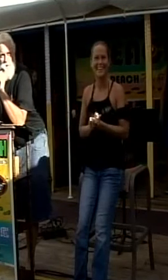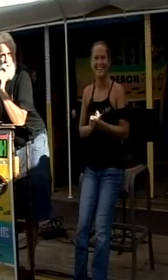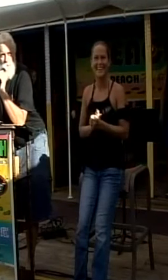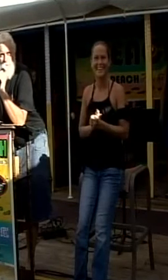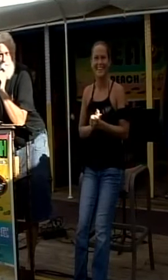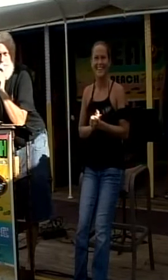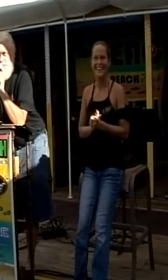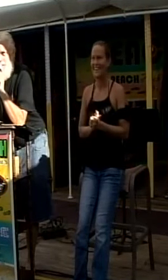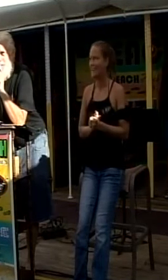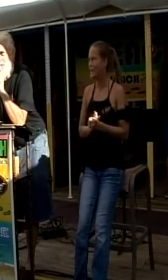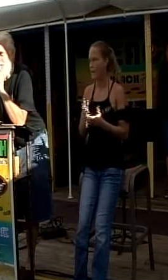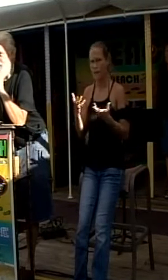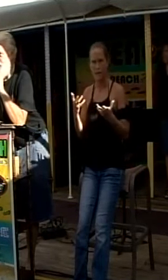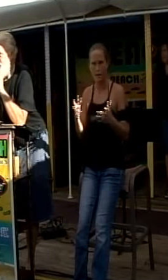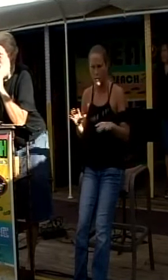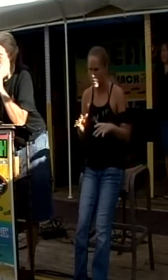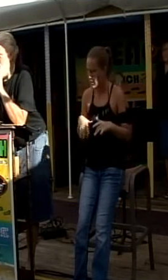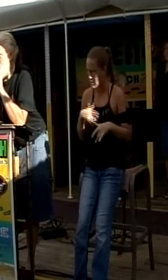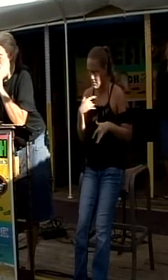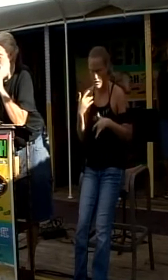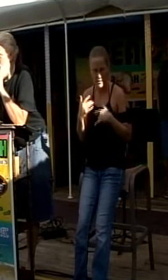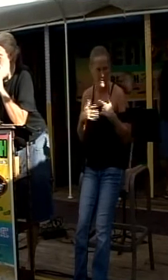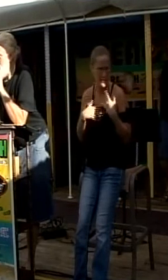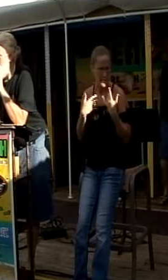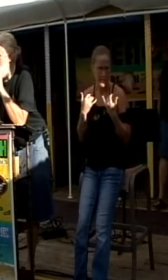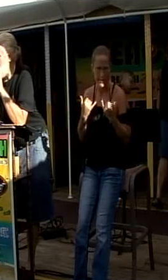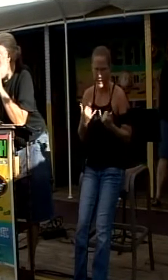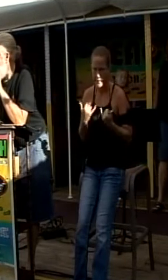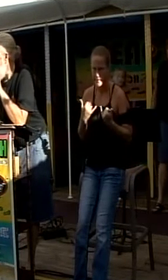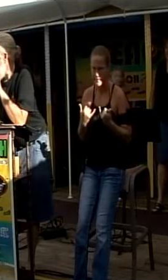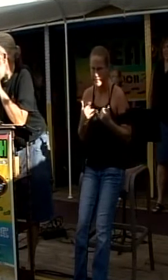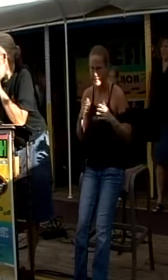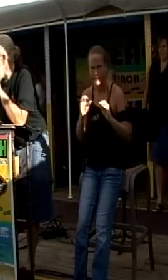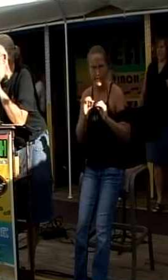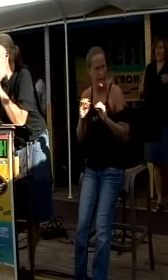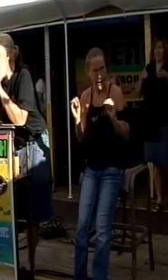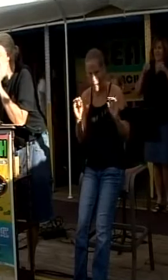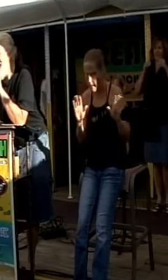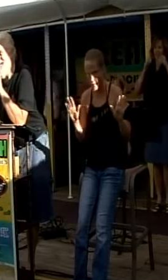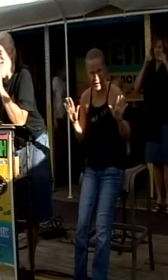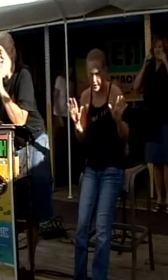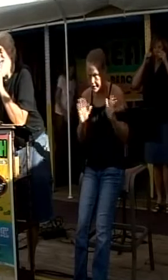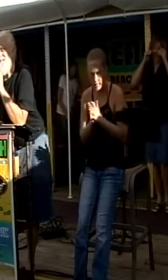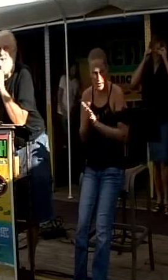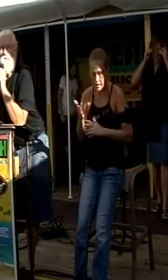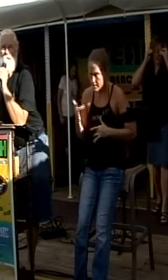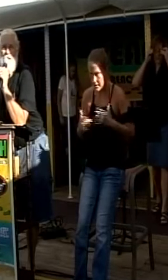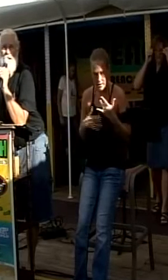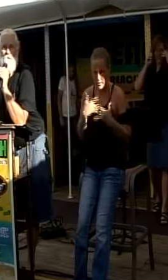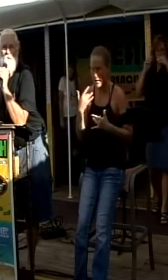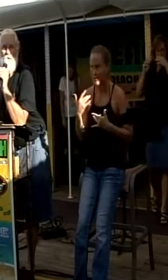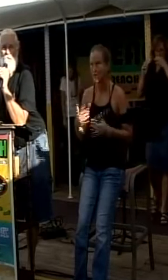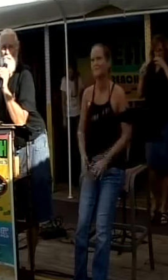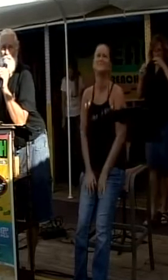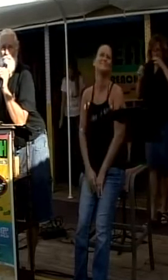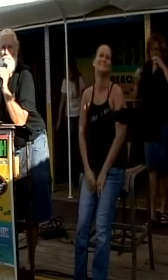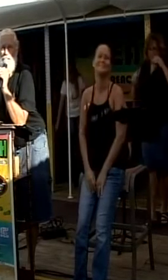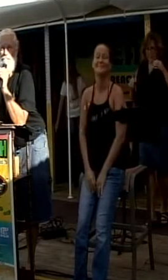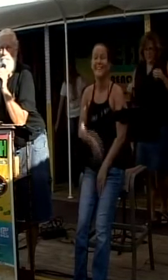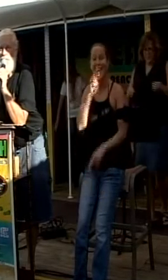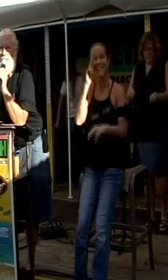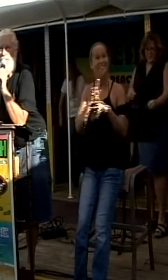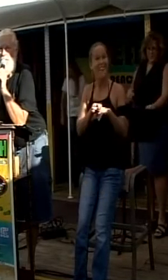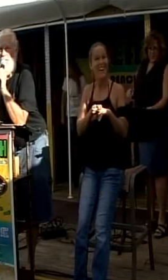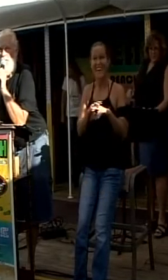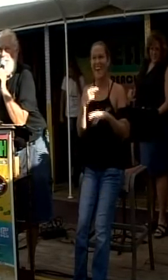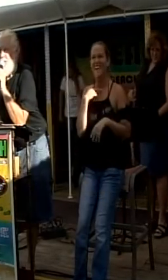I don't want it to be very exciting today. Just don't anybody get excited. Isn't it funny how a tone of voice will